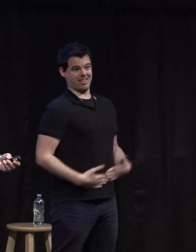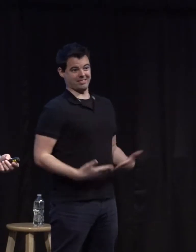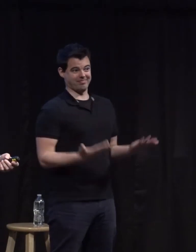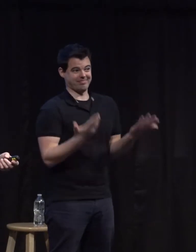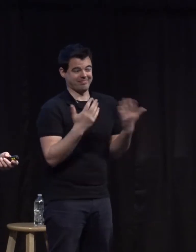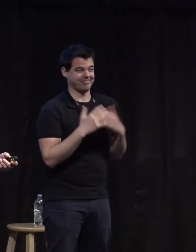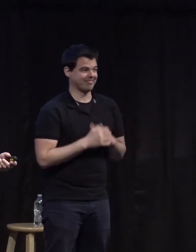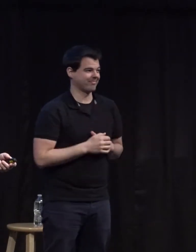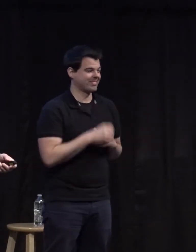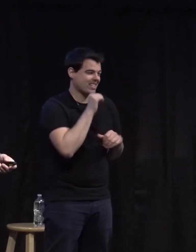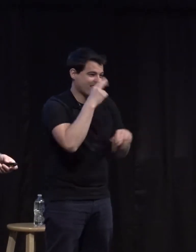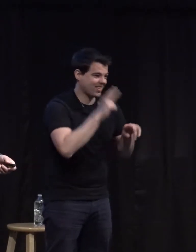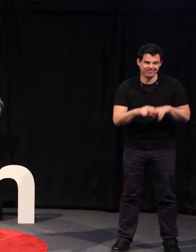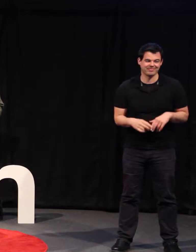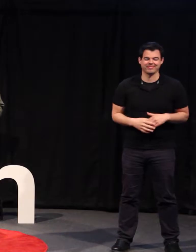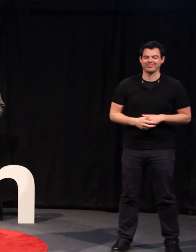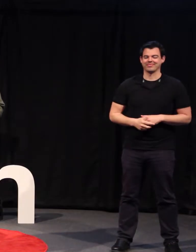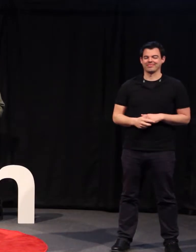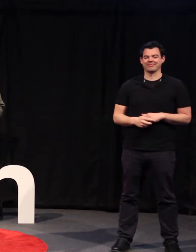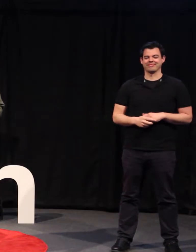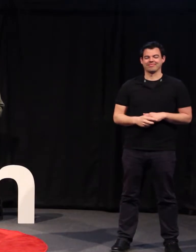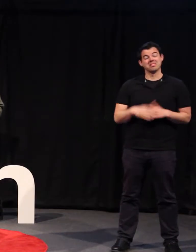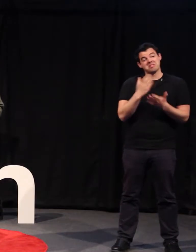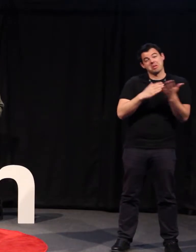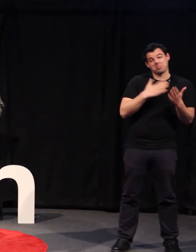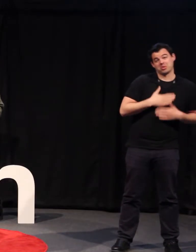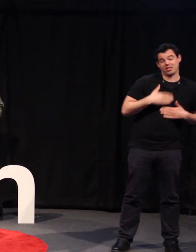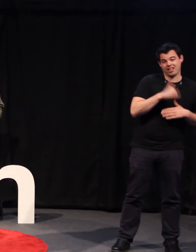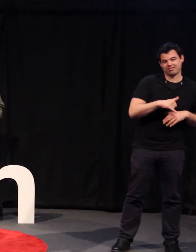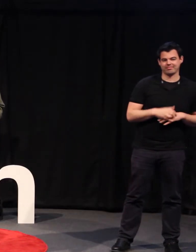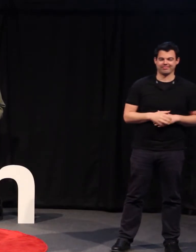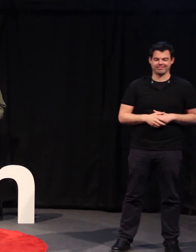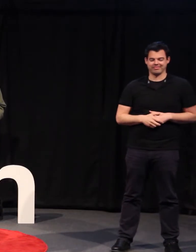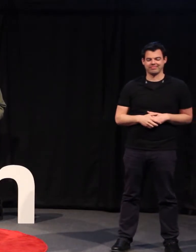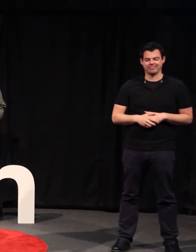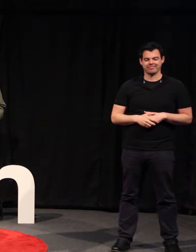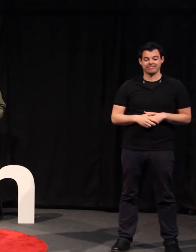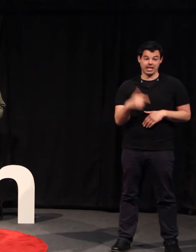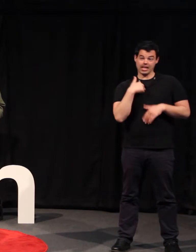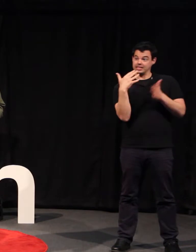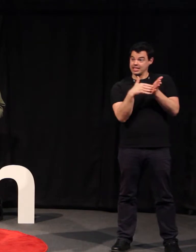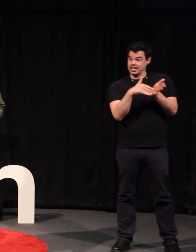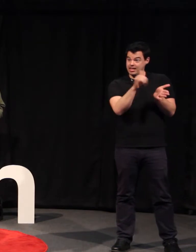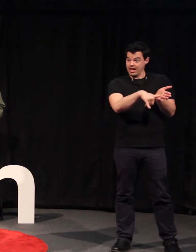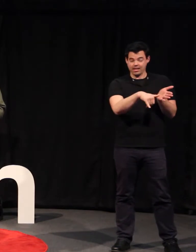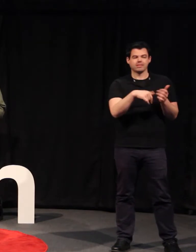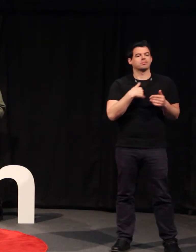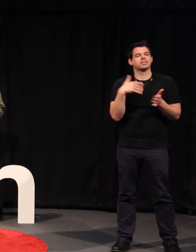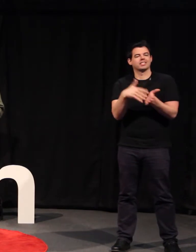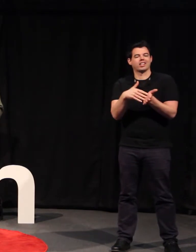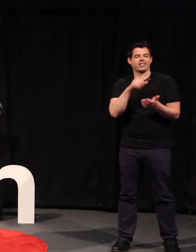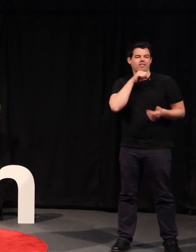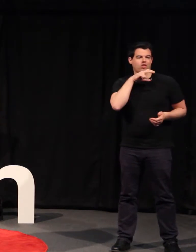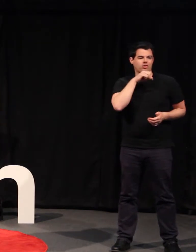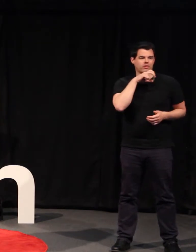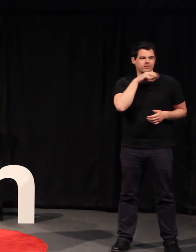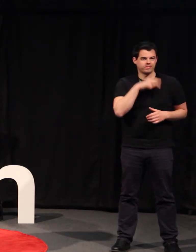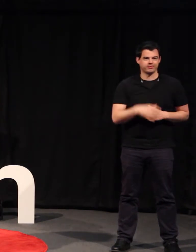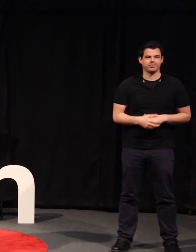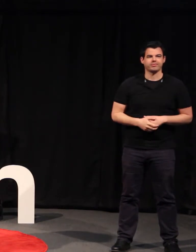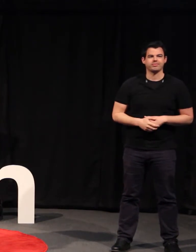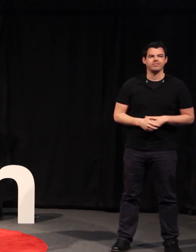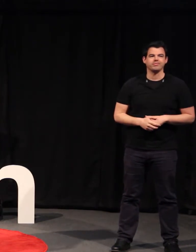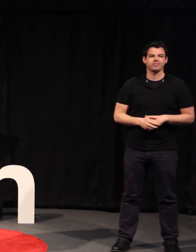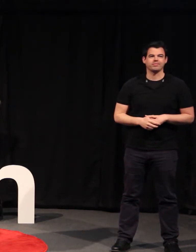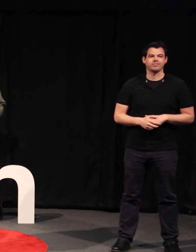aside. But it's not what I do. I study frogs. This is a couple of my graduate students